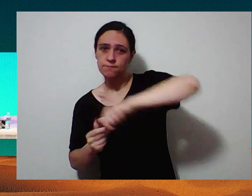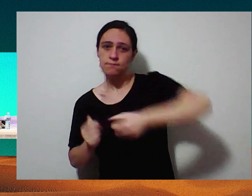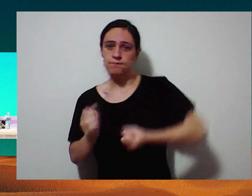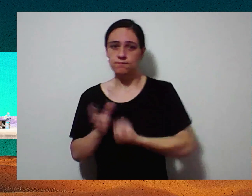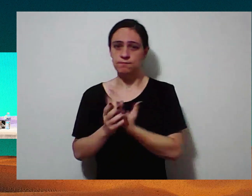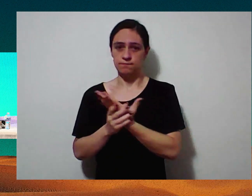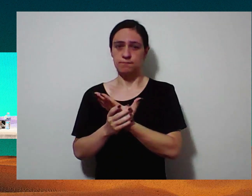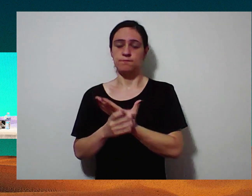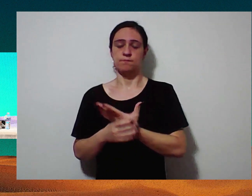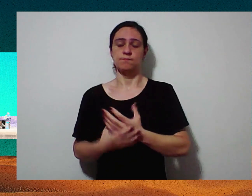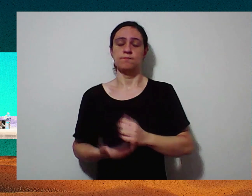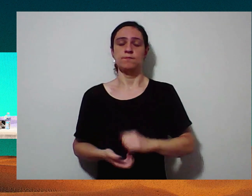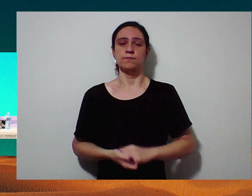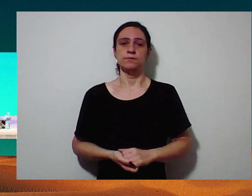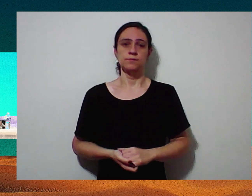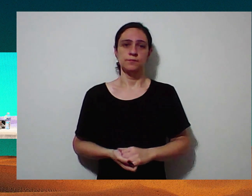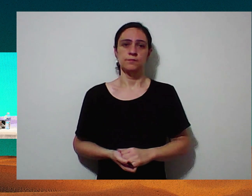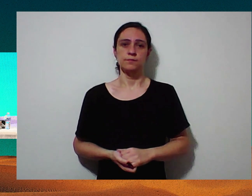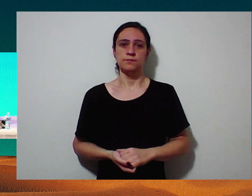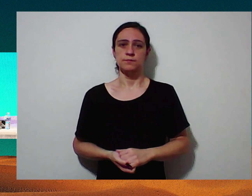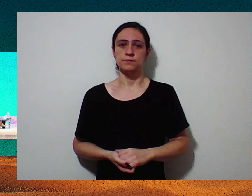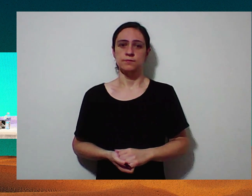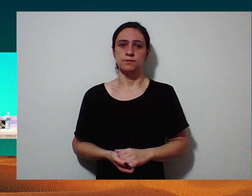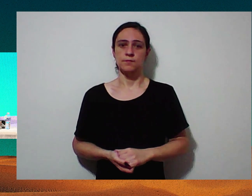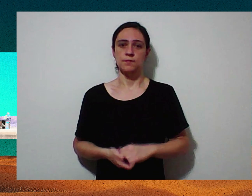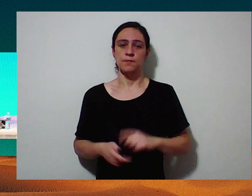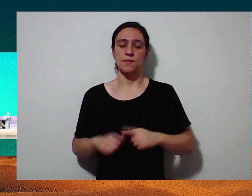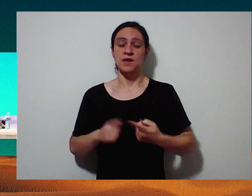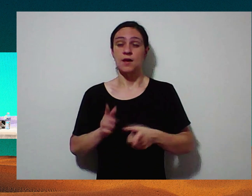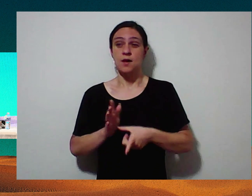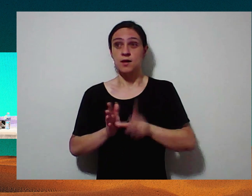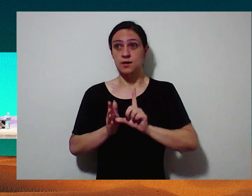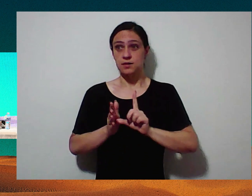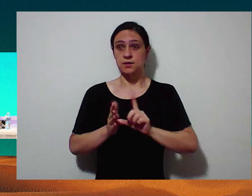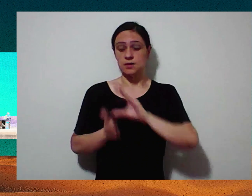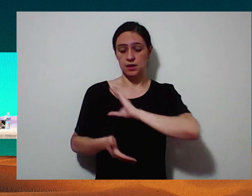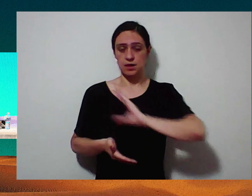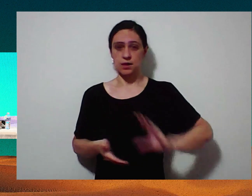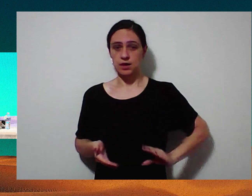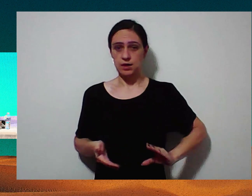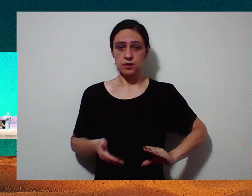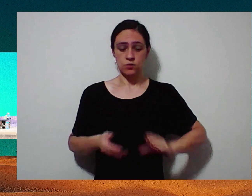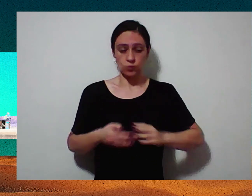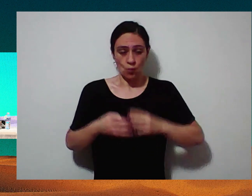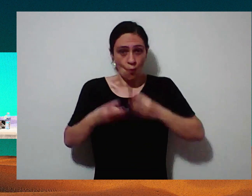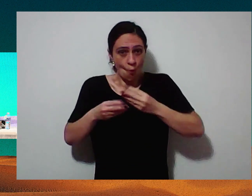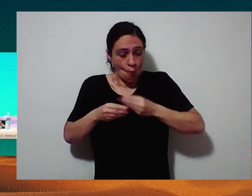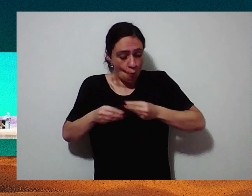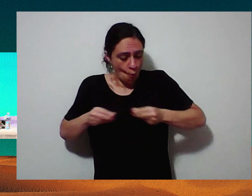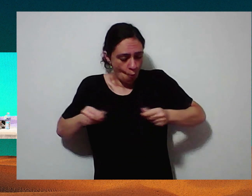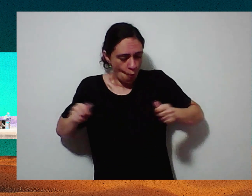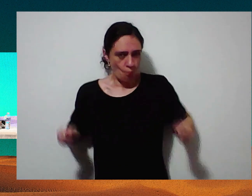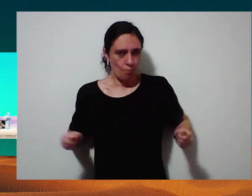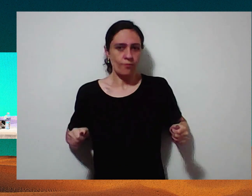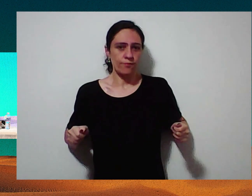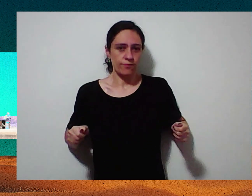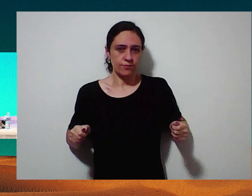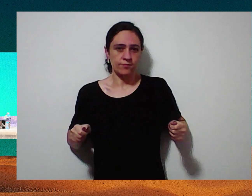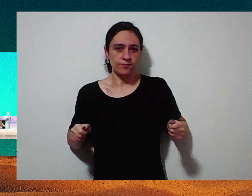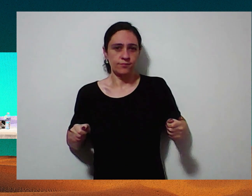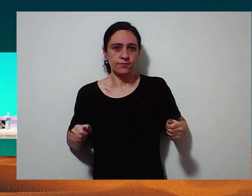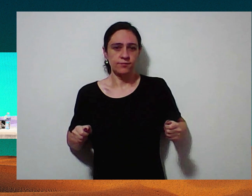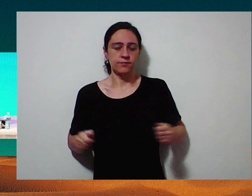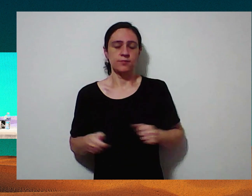to be equal with God, Antes a si mesmo se esvaziou, but made himself of no